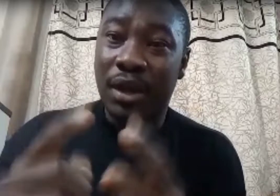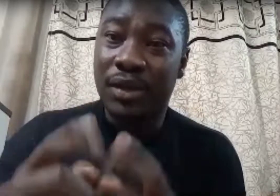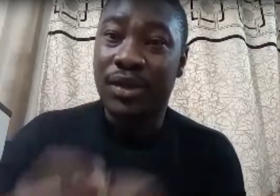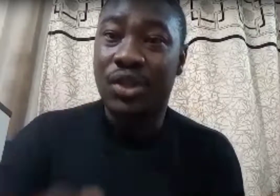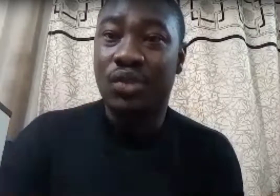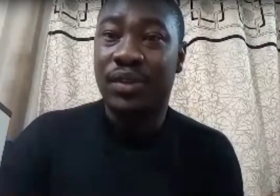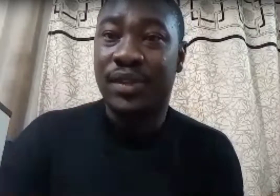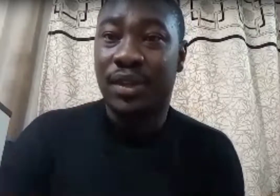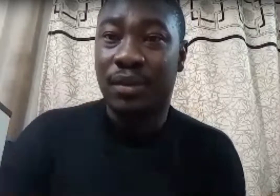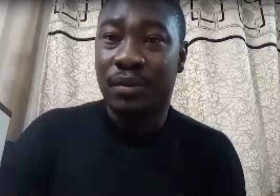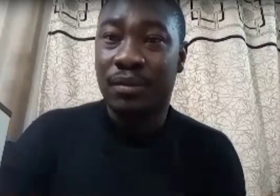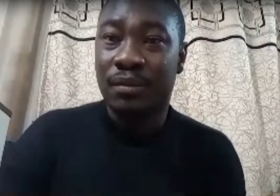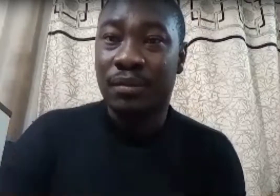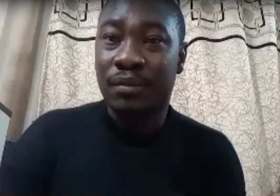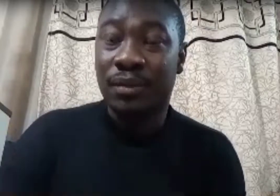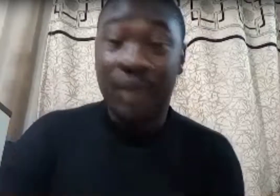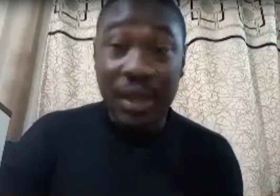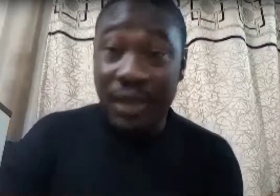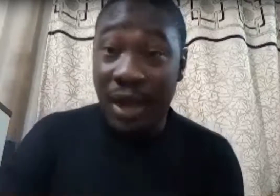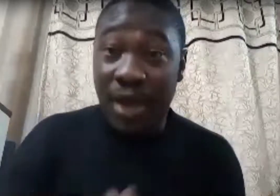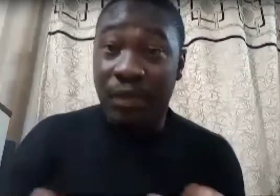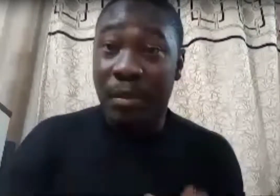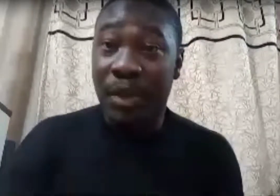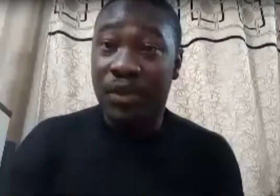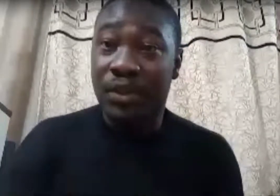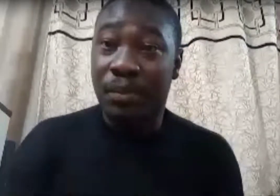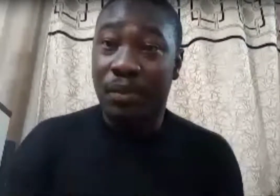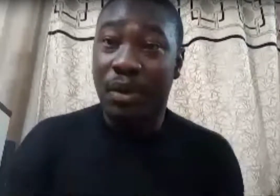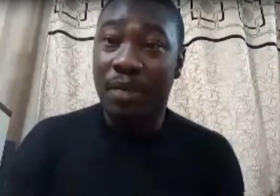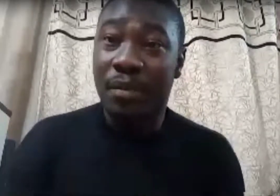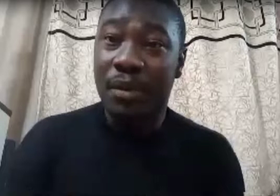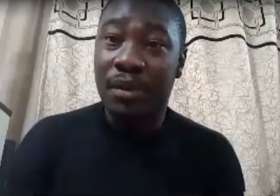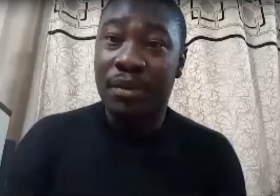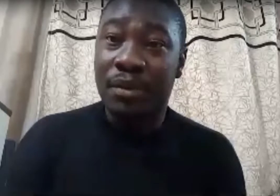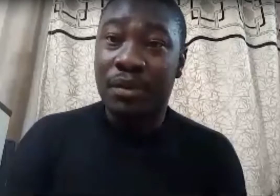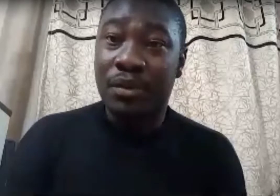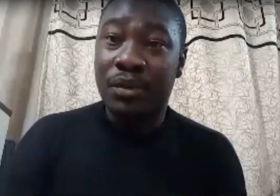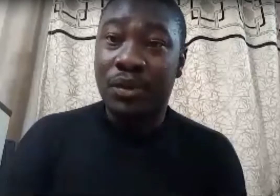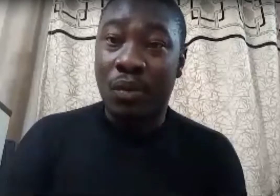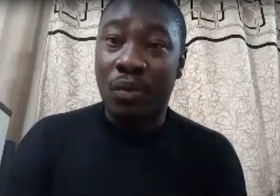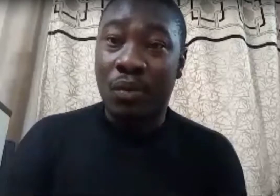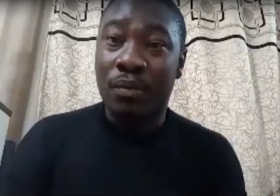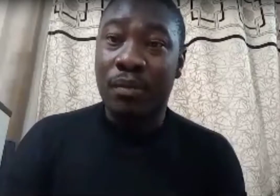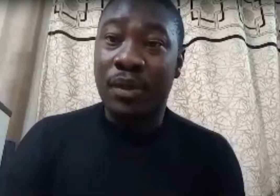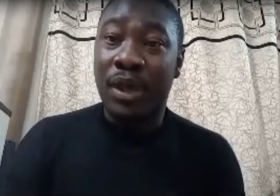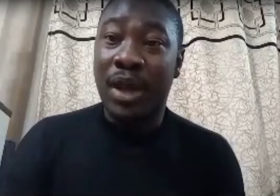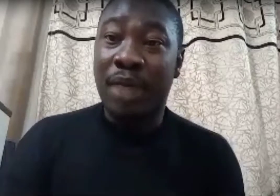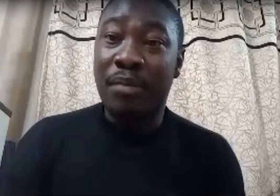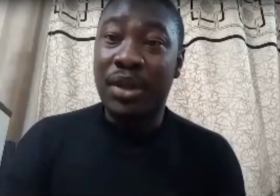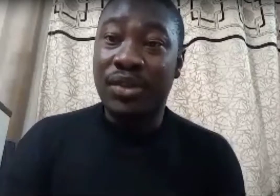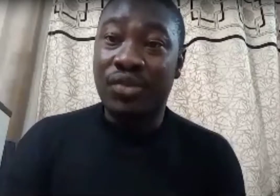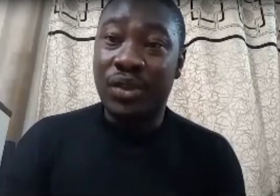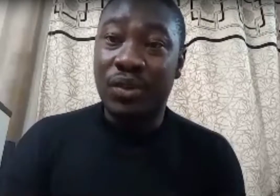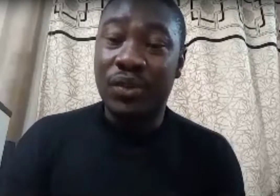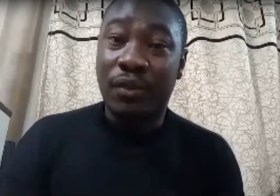So the administrators of iSign community will come up with a robust